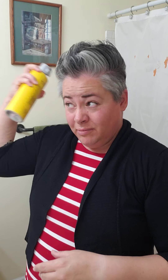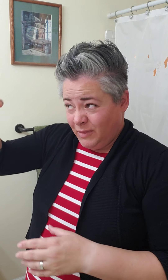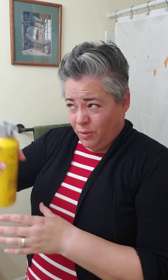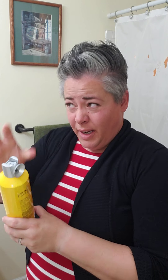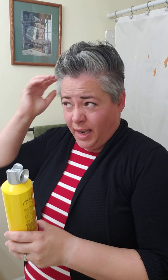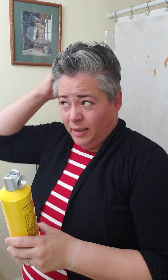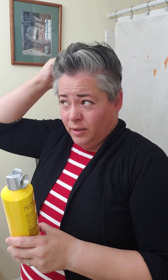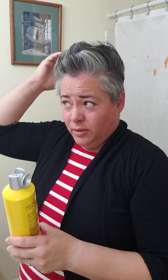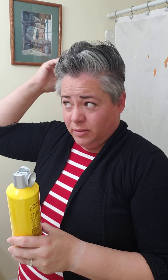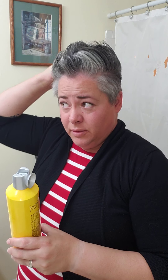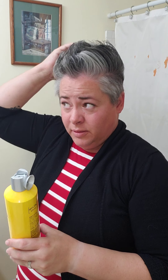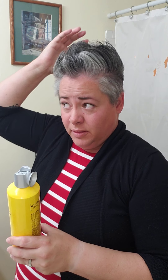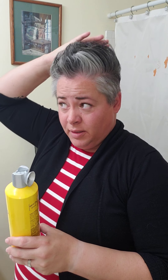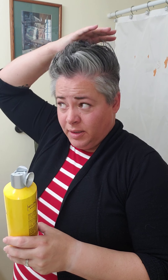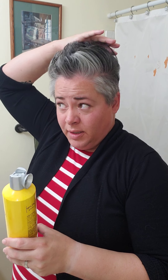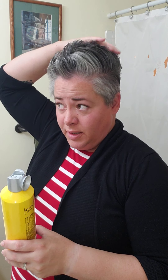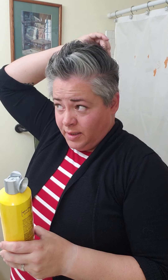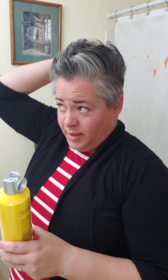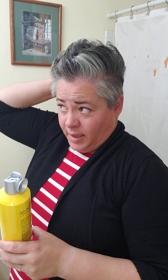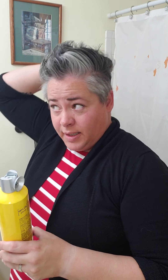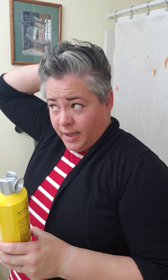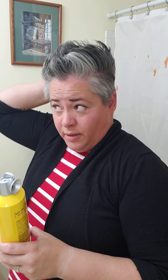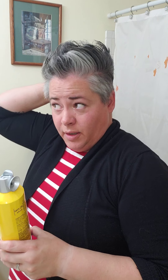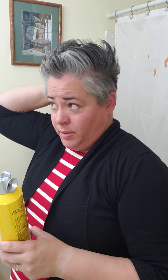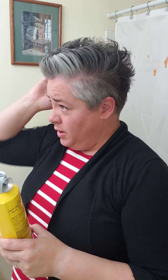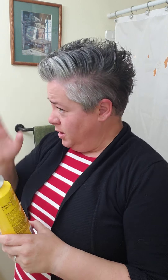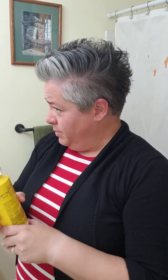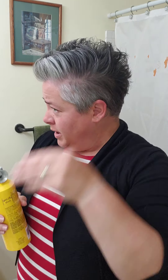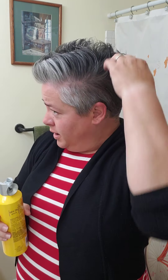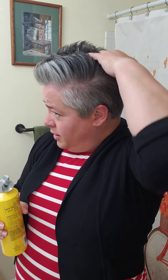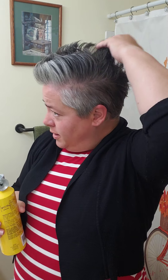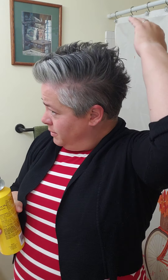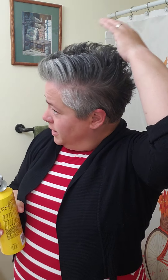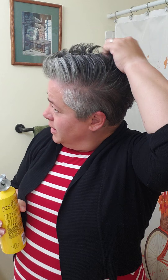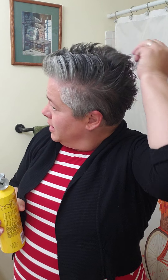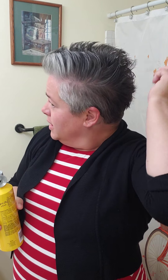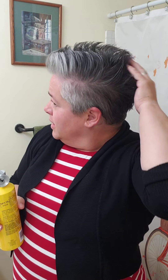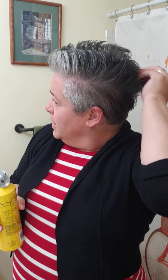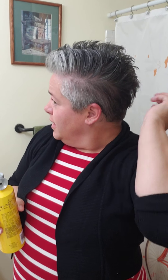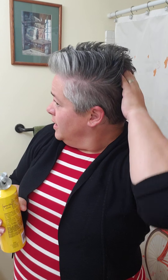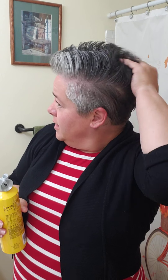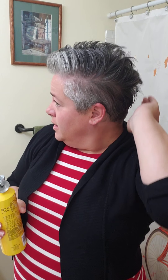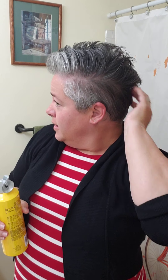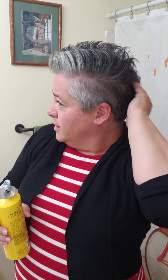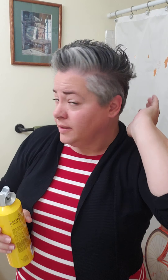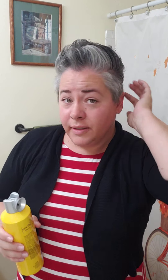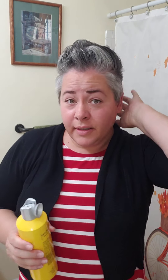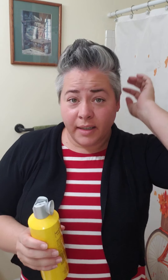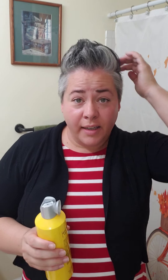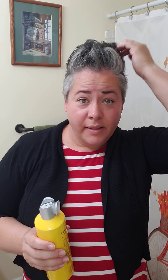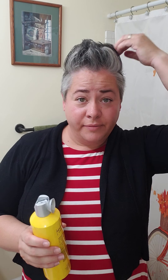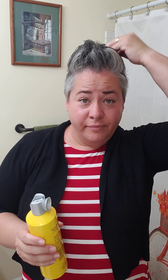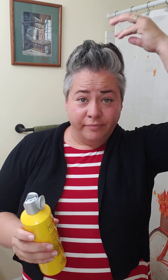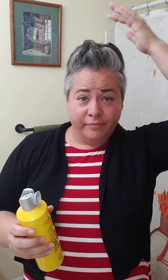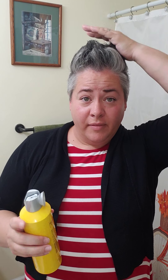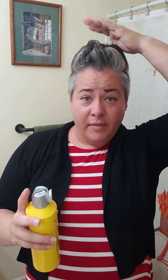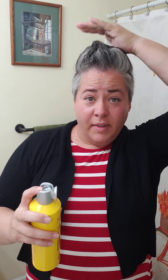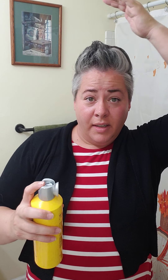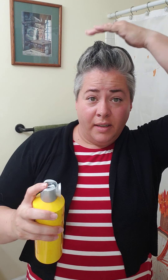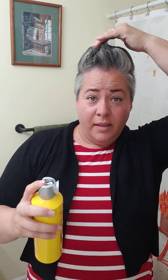Oh, I got a little ducktail going on up there or something. I just kind of